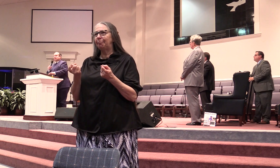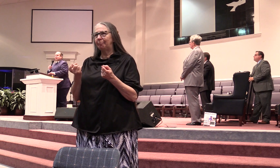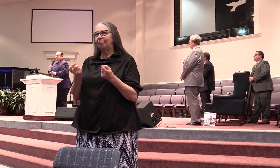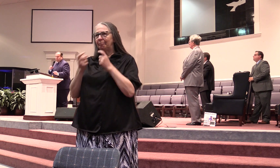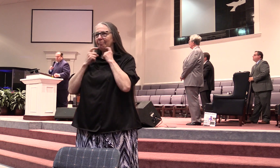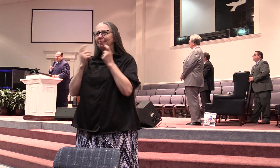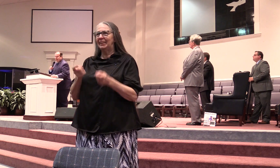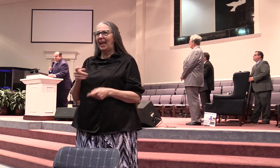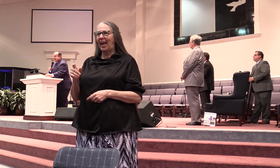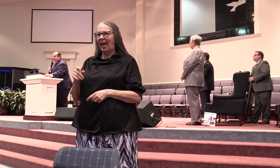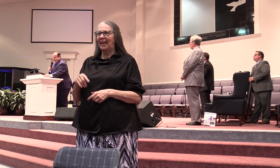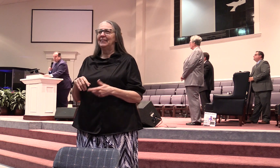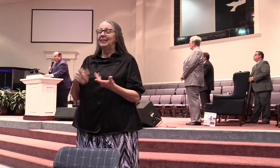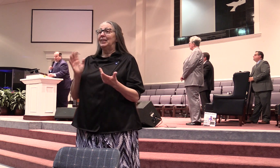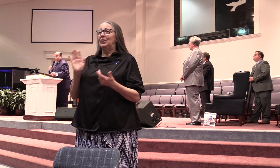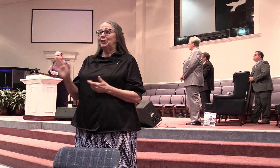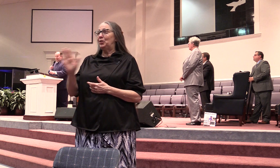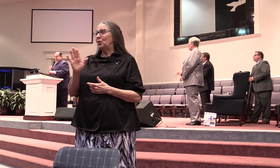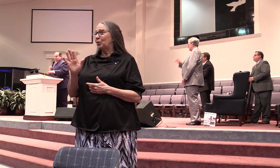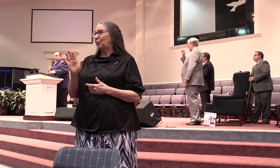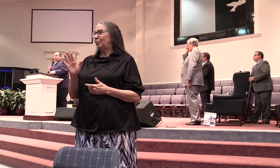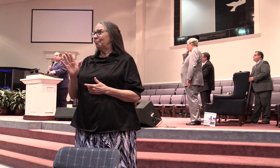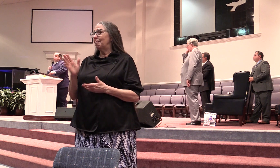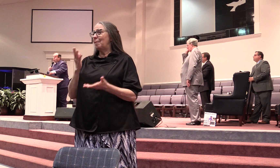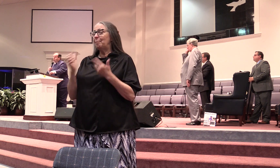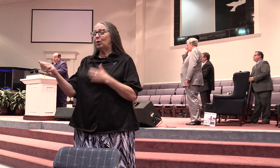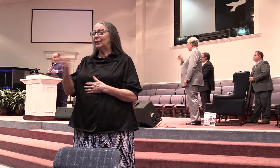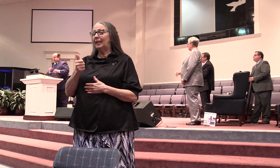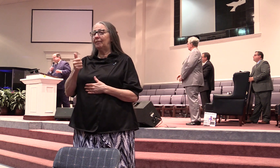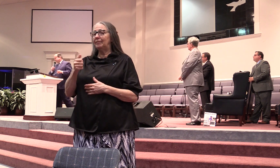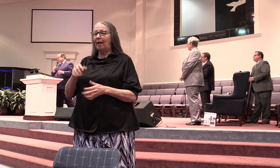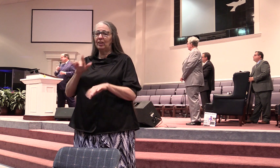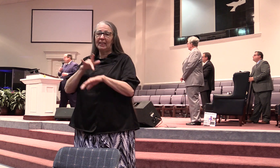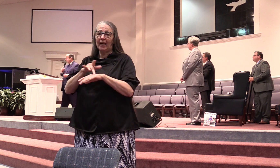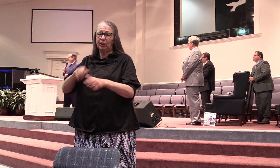righteous personage has never darkened the doors of a pool hall.